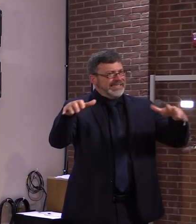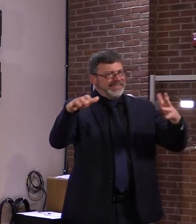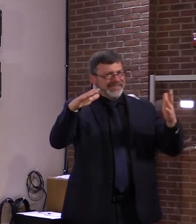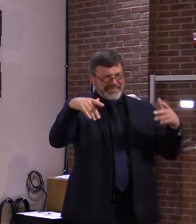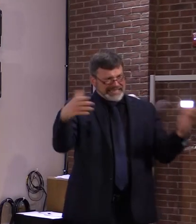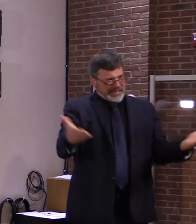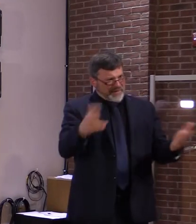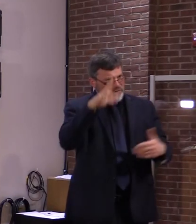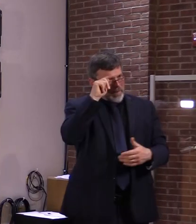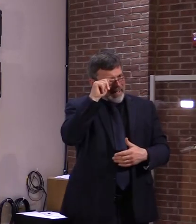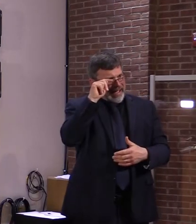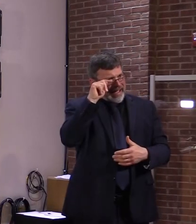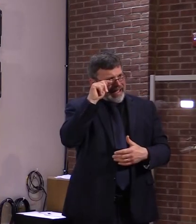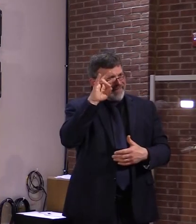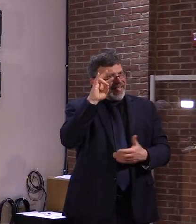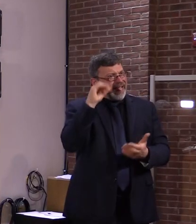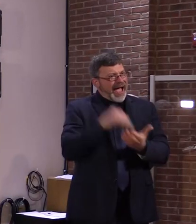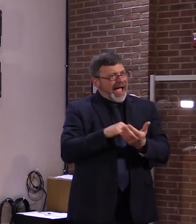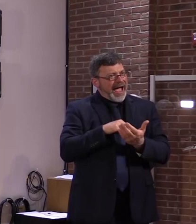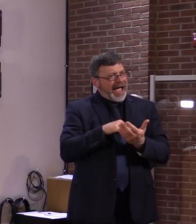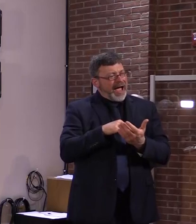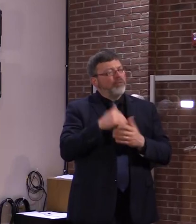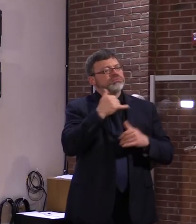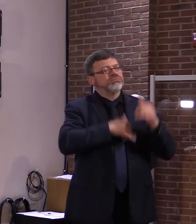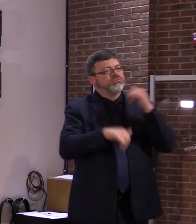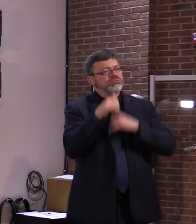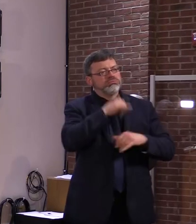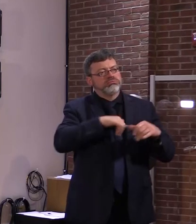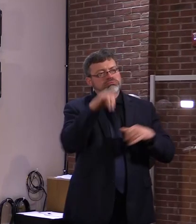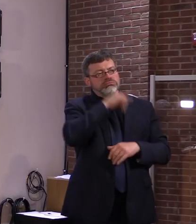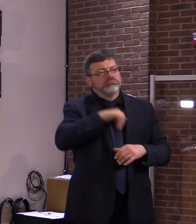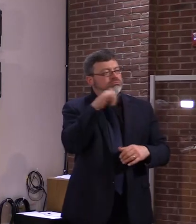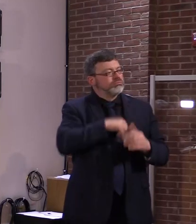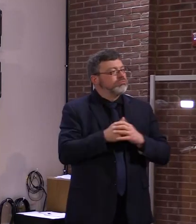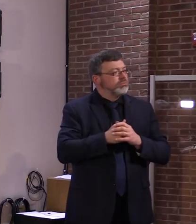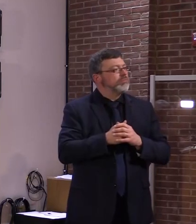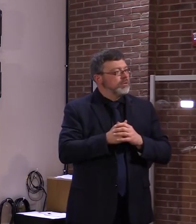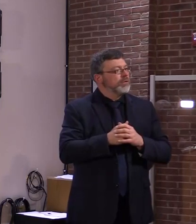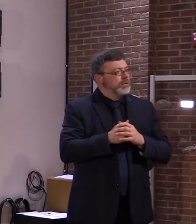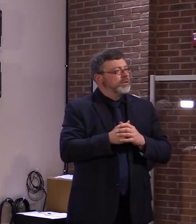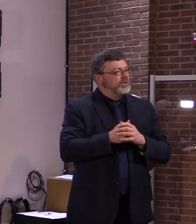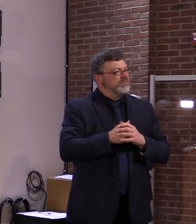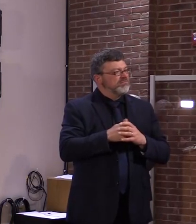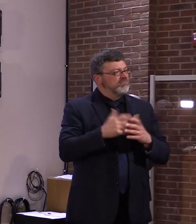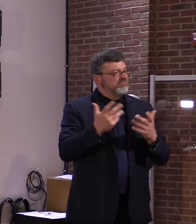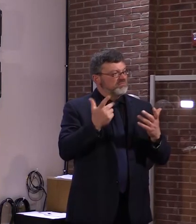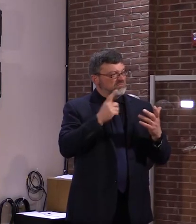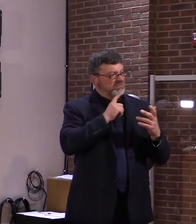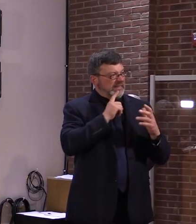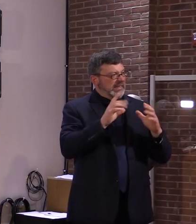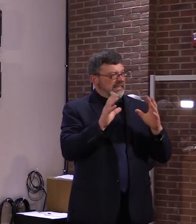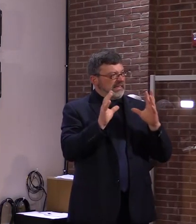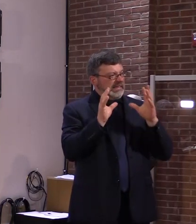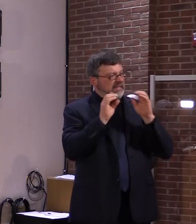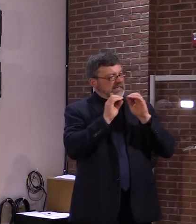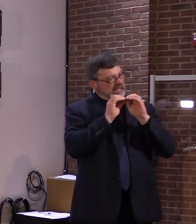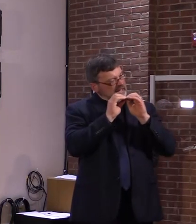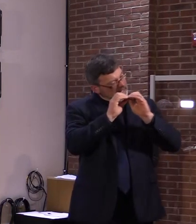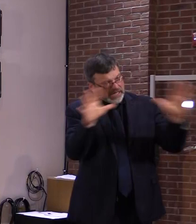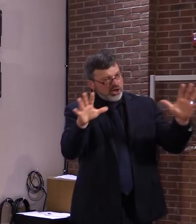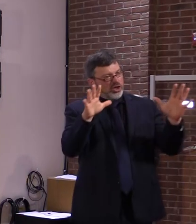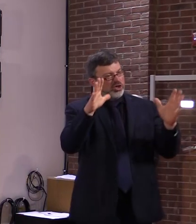I want to reiterate that the data shows this vaccine is safe and effective for this age group based on clinical trial